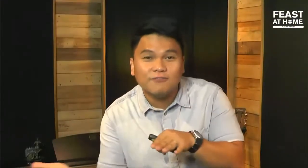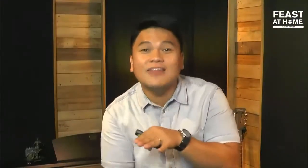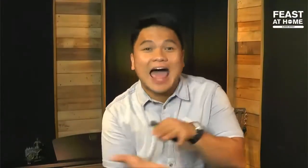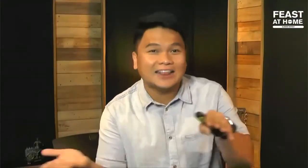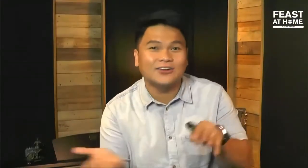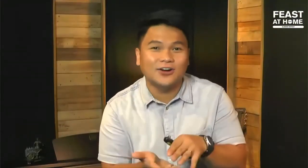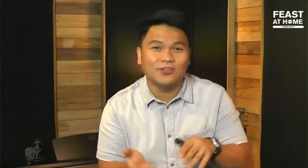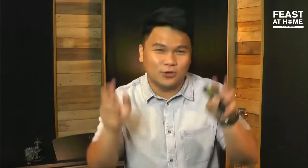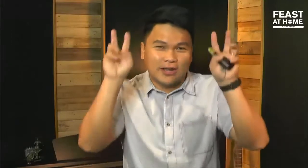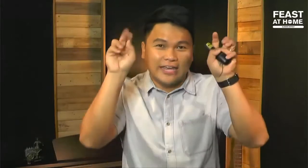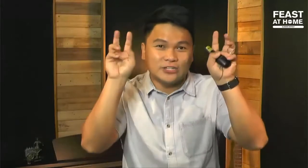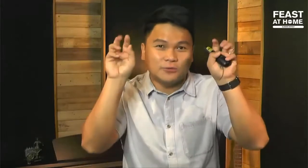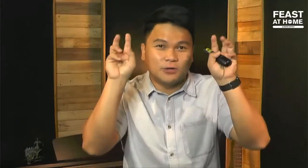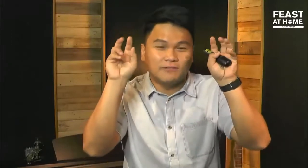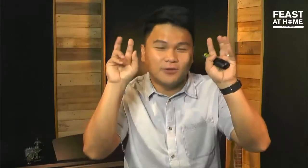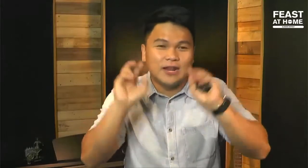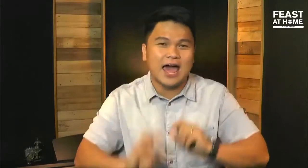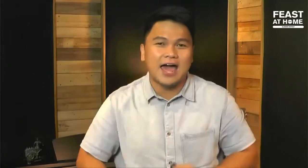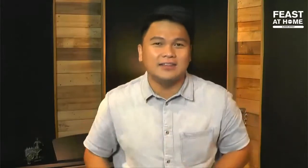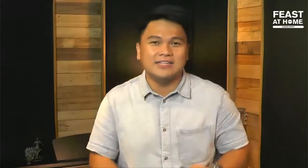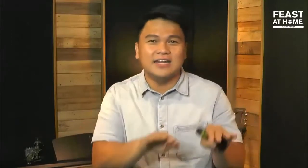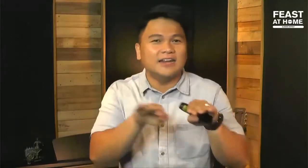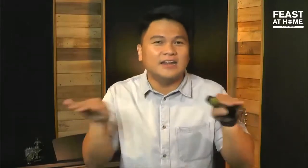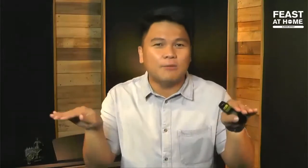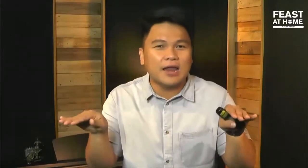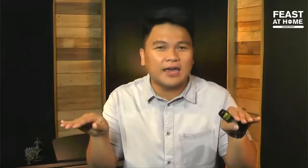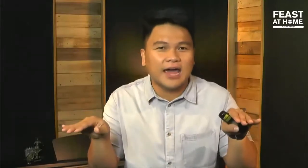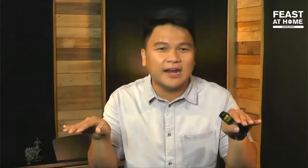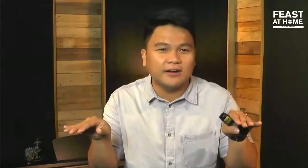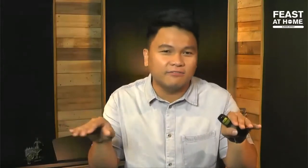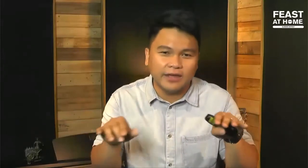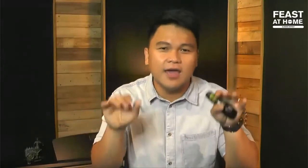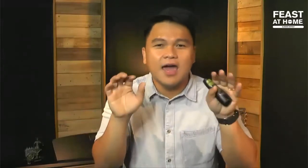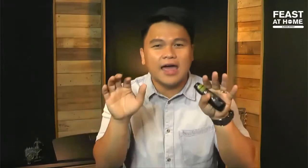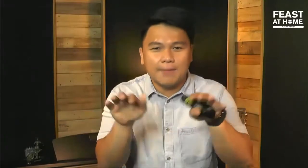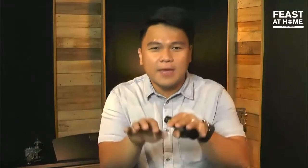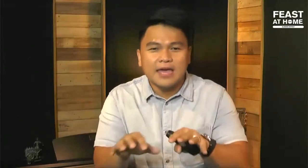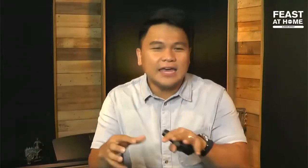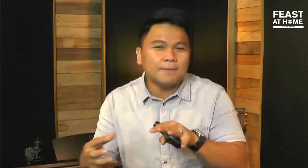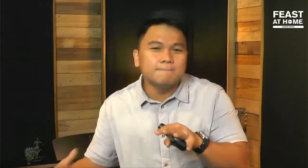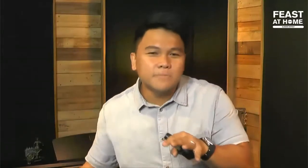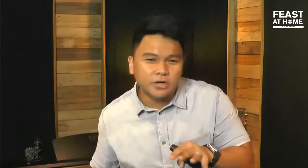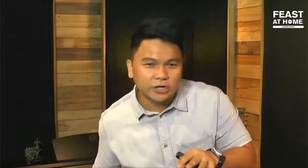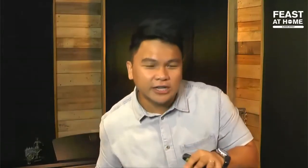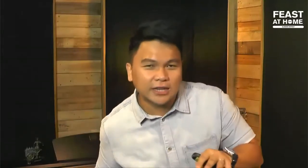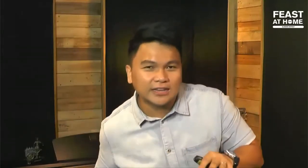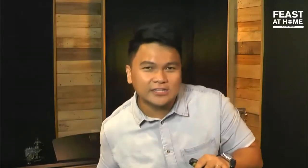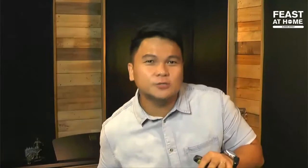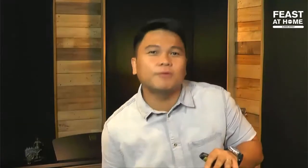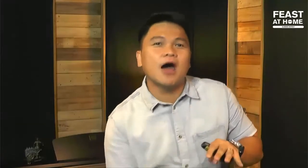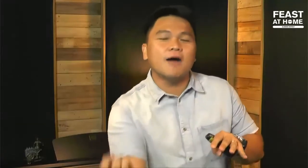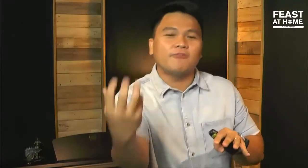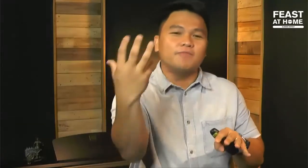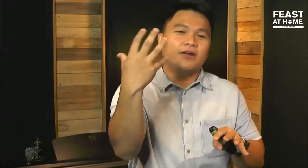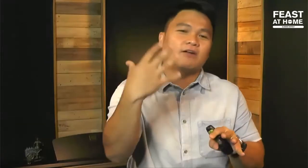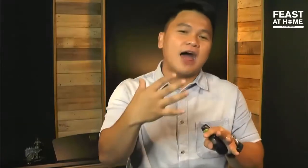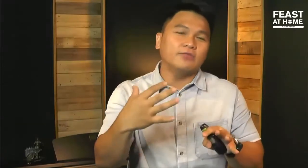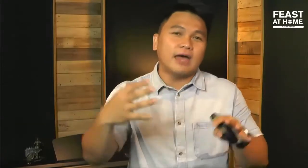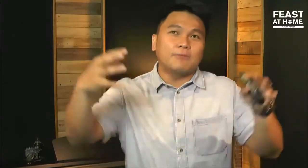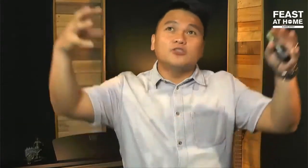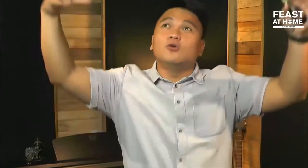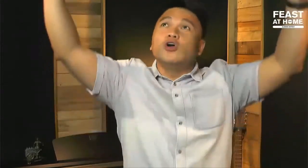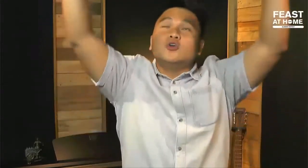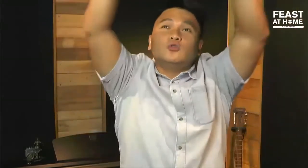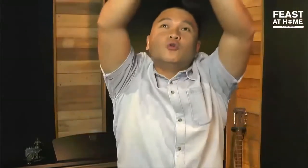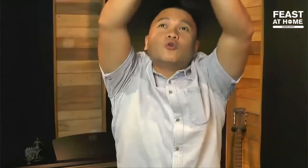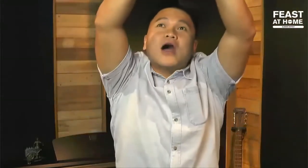under the flat earth, yun ang ancient worldview nila, hindi sila naniniwala kay Kyrie Irving. Ayan. it sprung up from the ground.